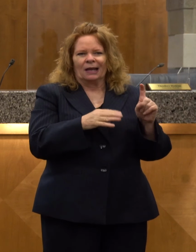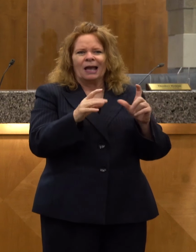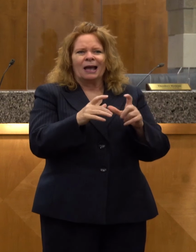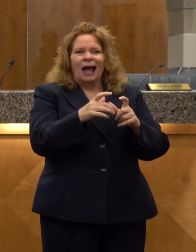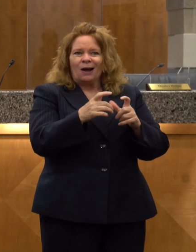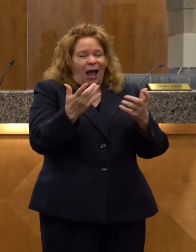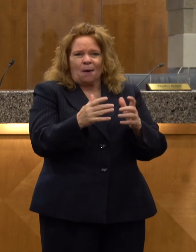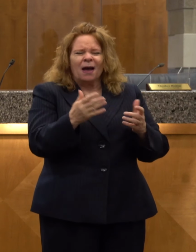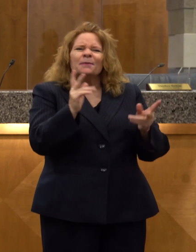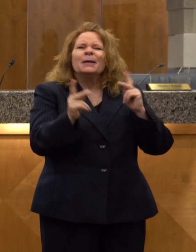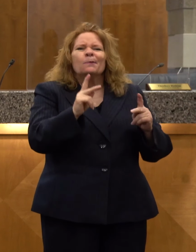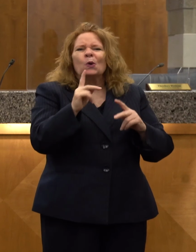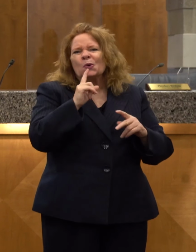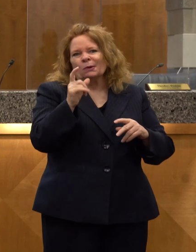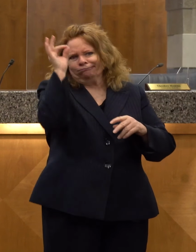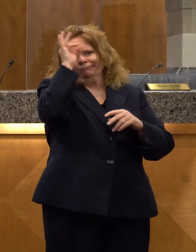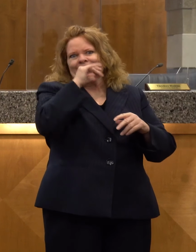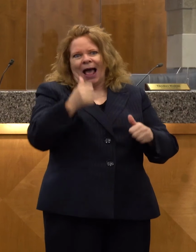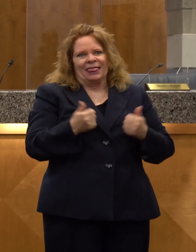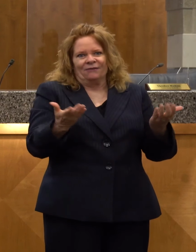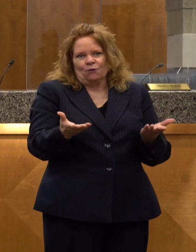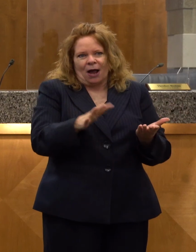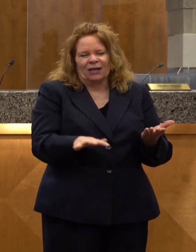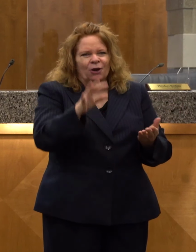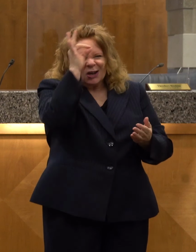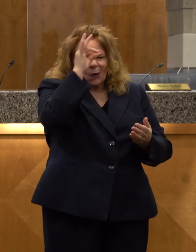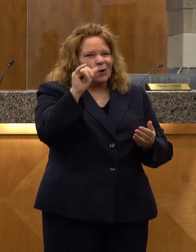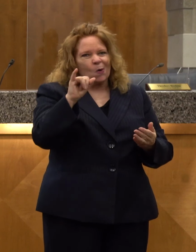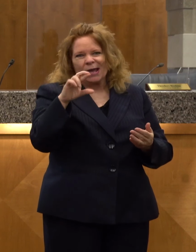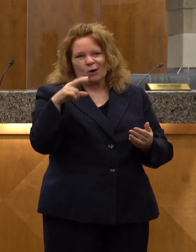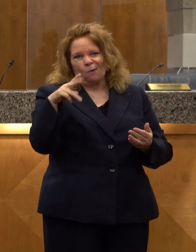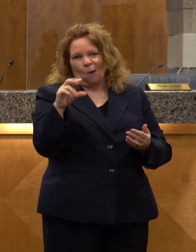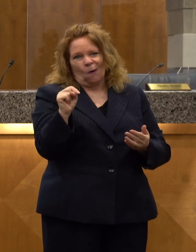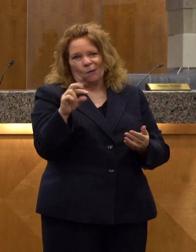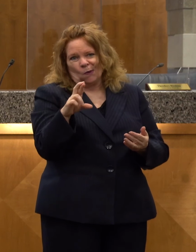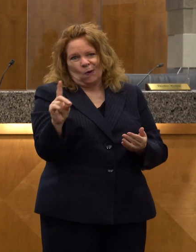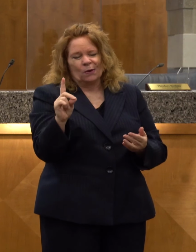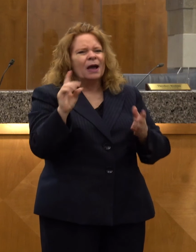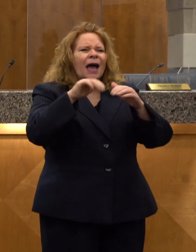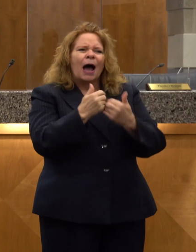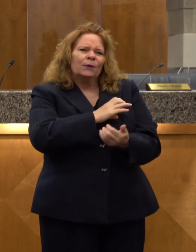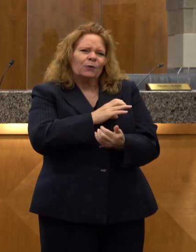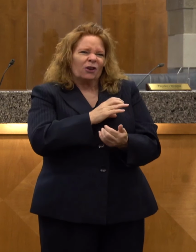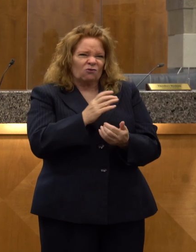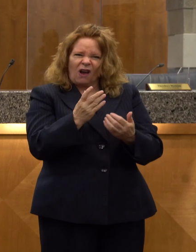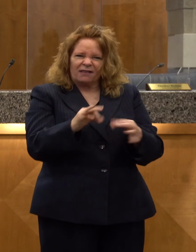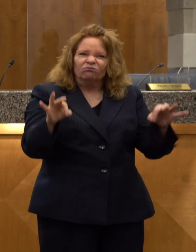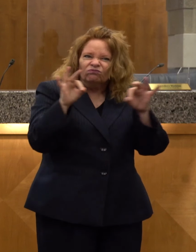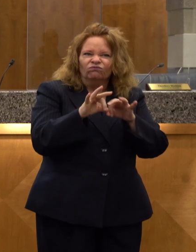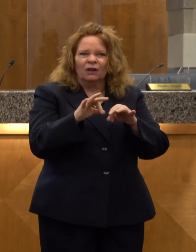will this be? Because folks who might not live in this area might not know about Airport Road. How would you characterize the significance of